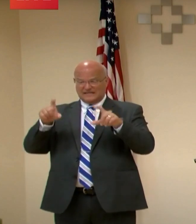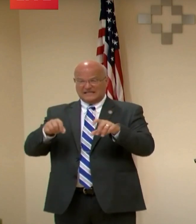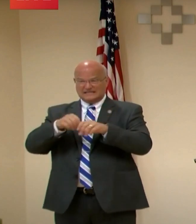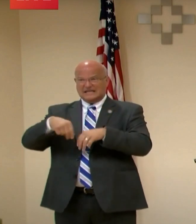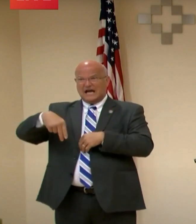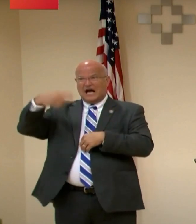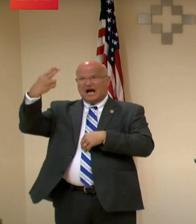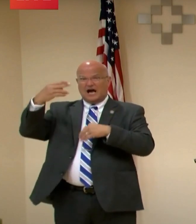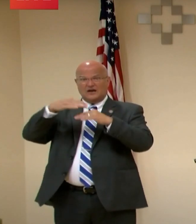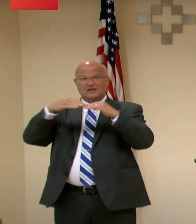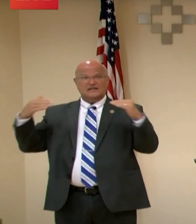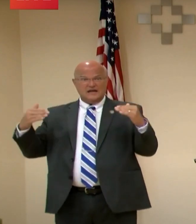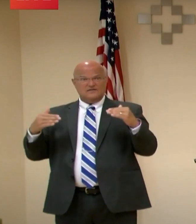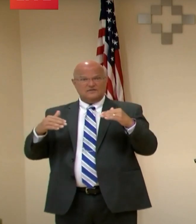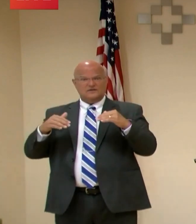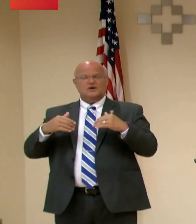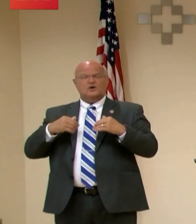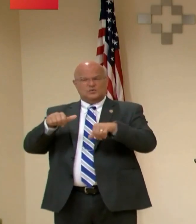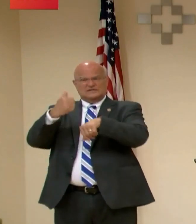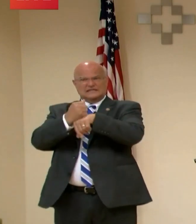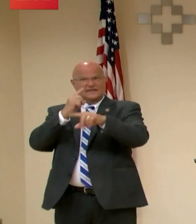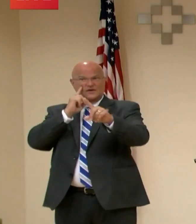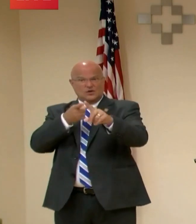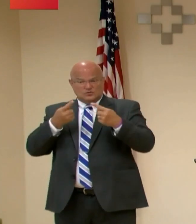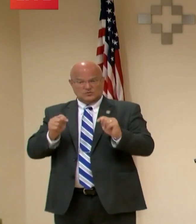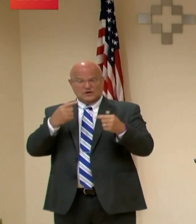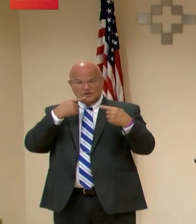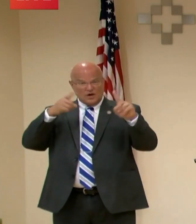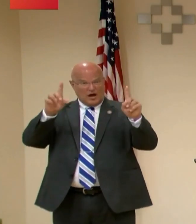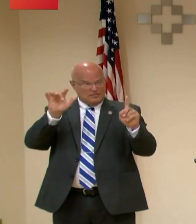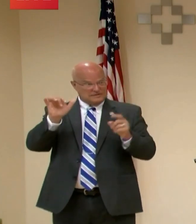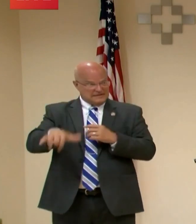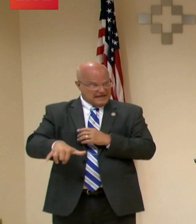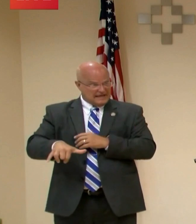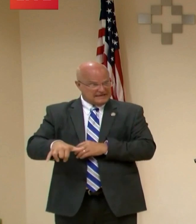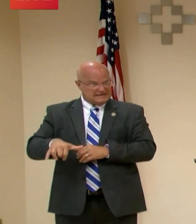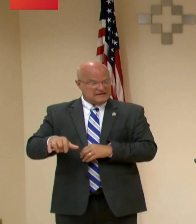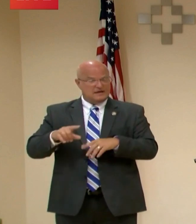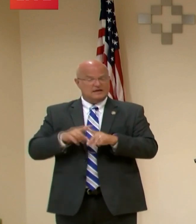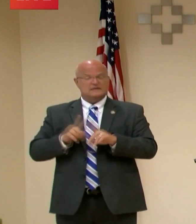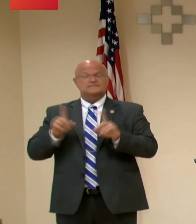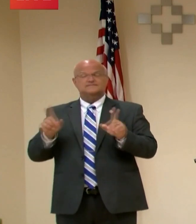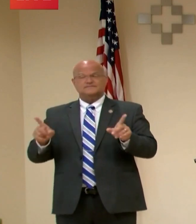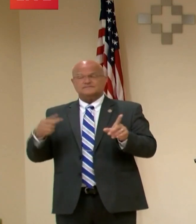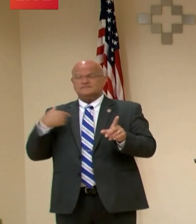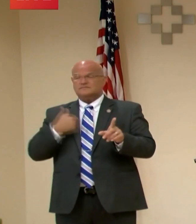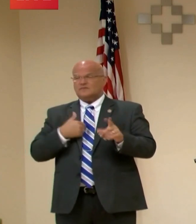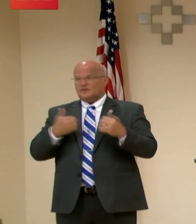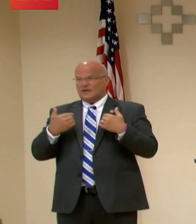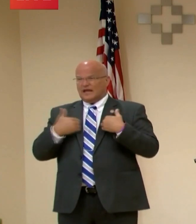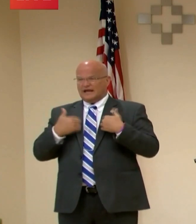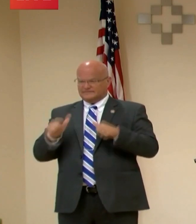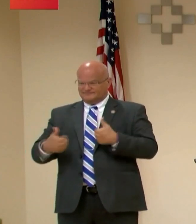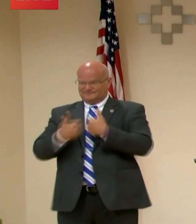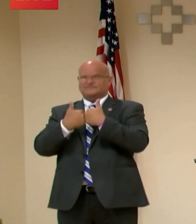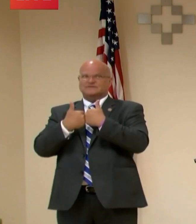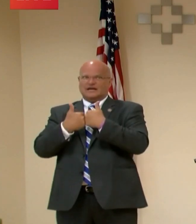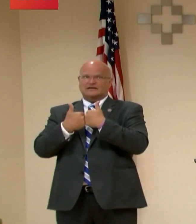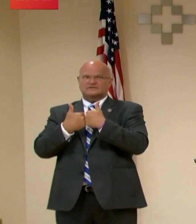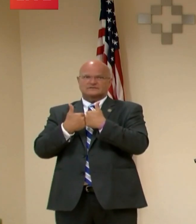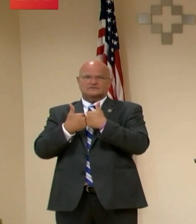at a higher level. We've set those goals. We're trying to accomplish that, but we've got a